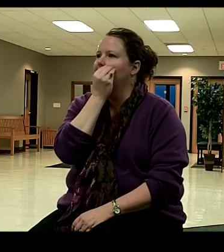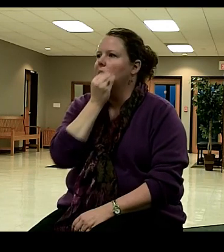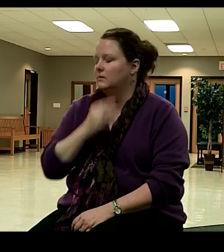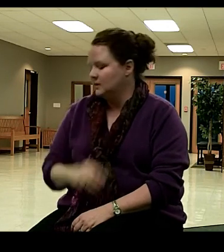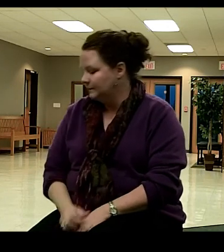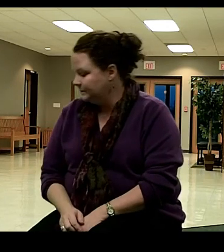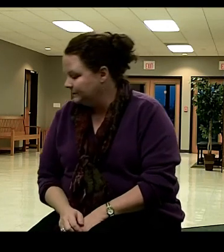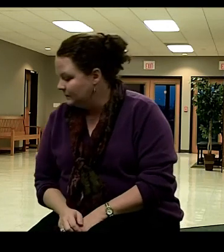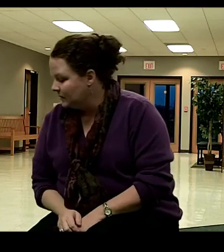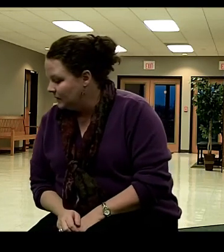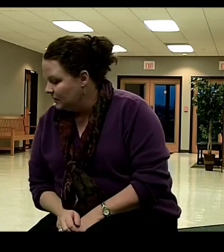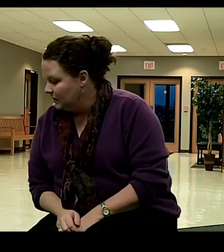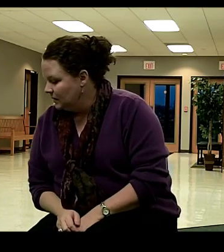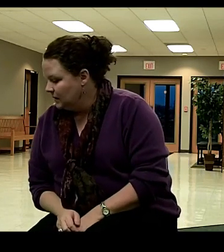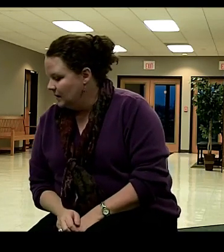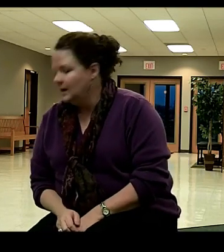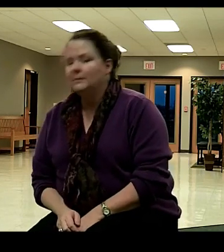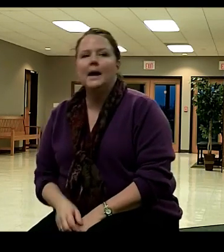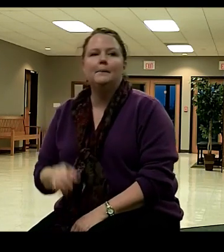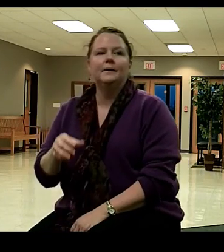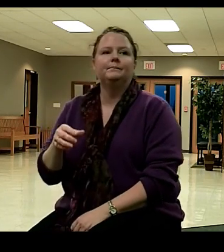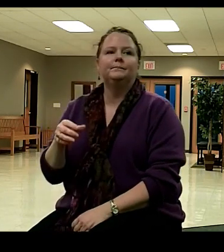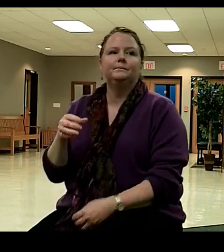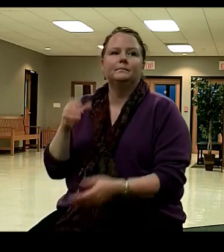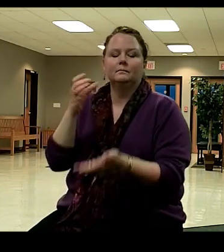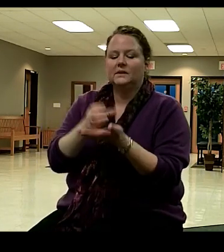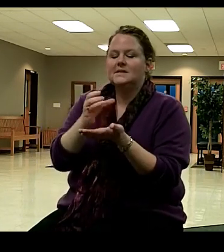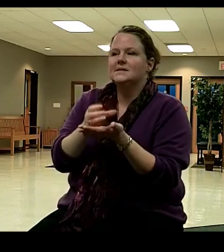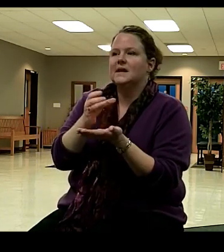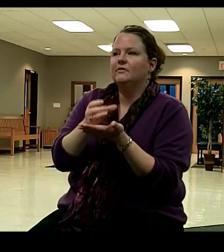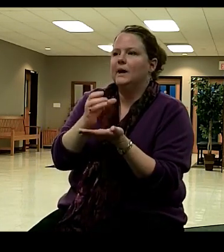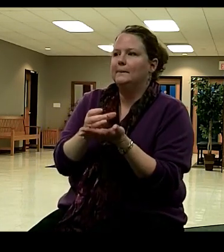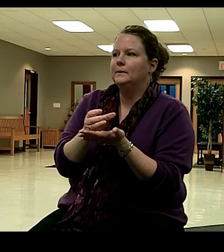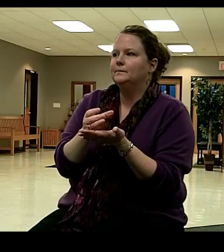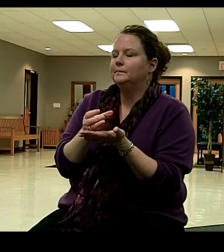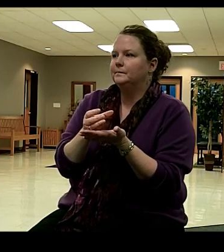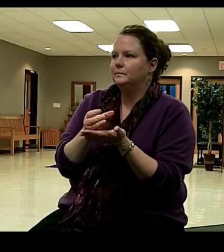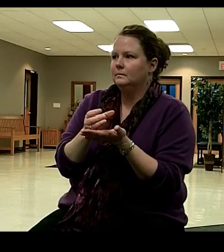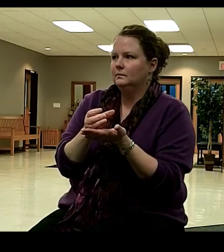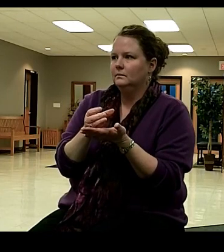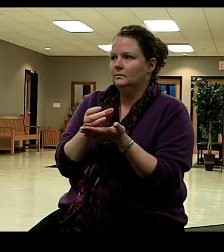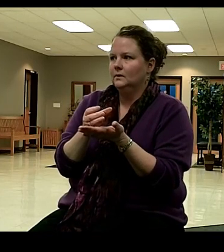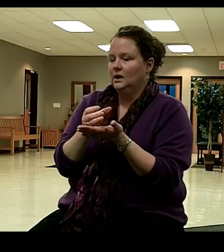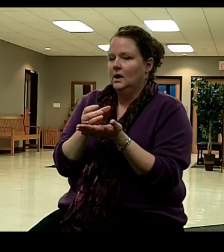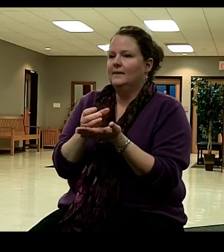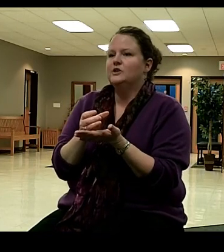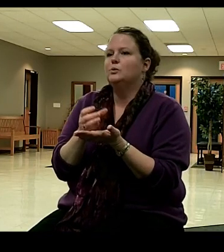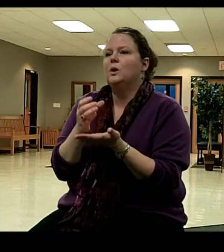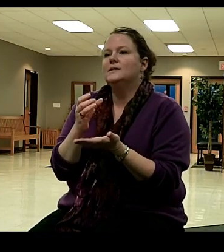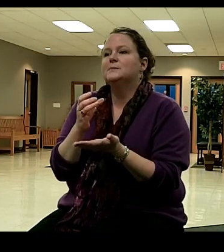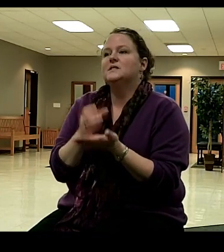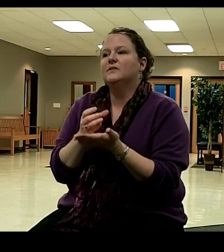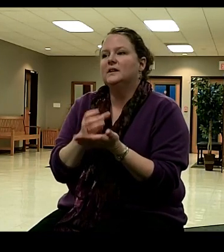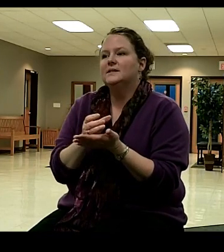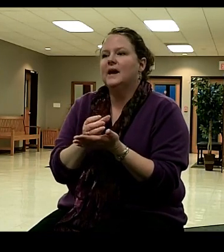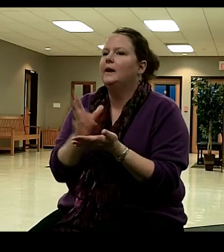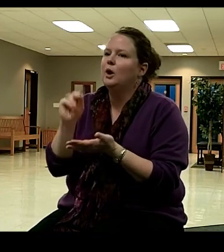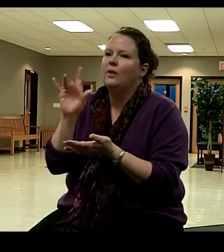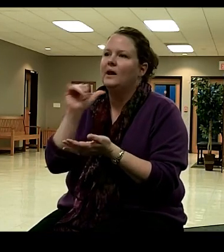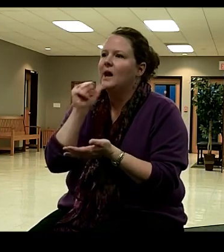mouth. So. Cup. This is the sign for cup. Unless you want to specifically say, no, not